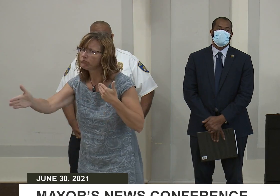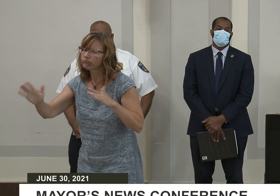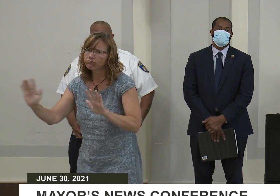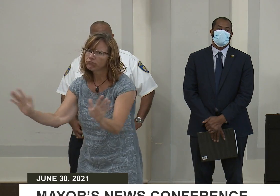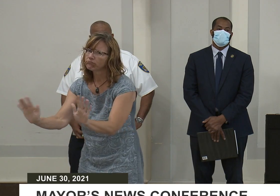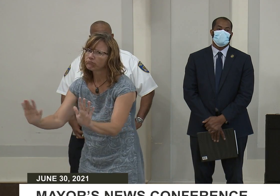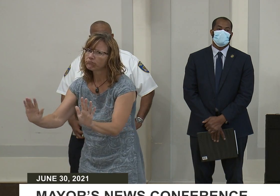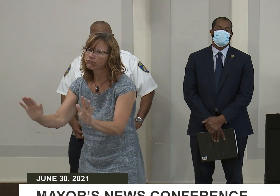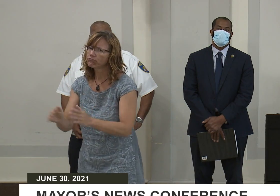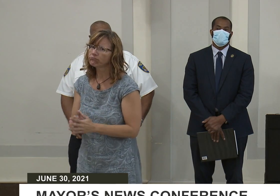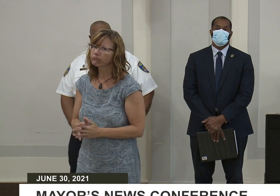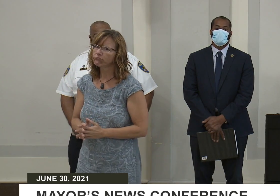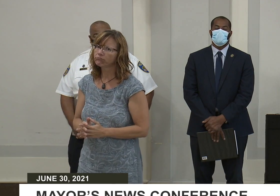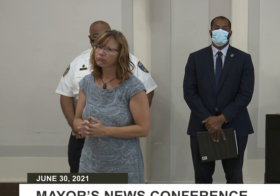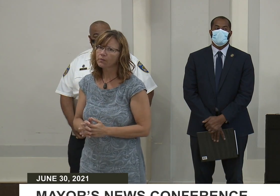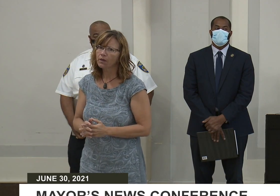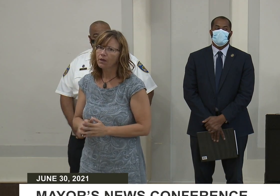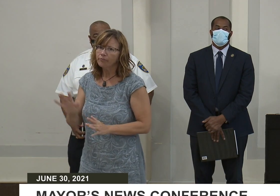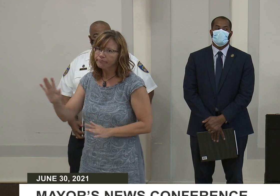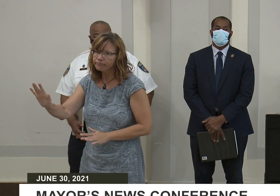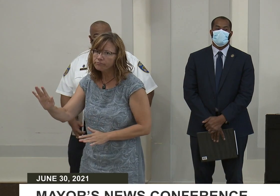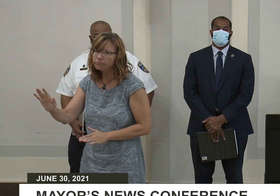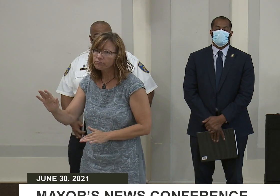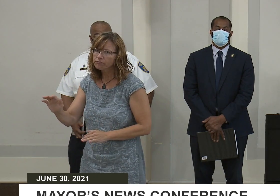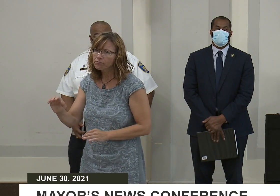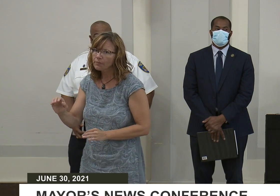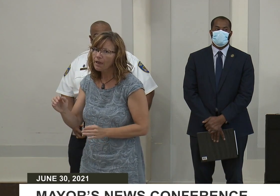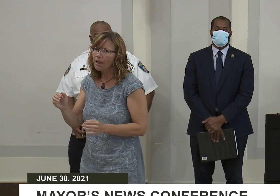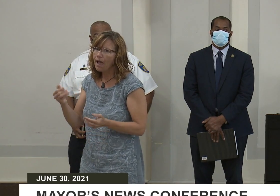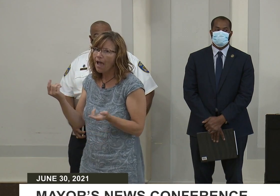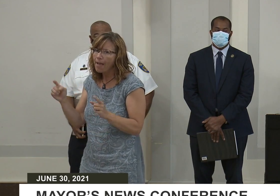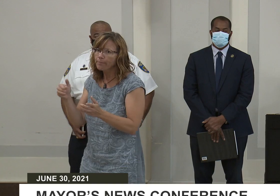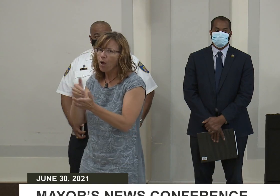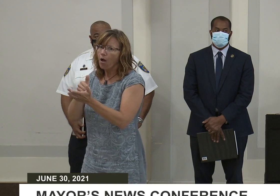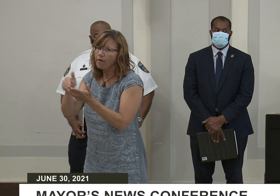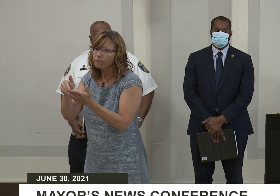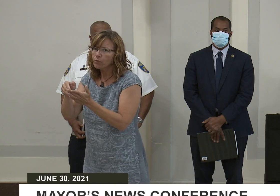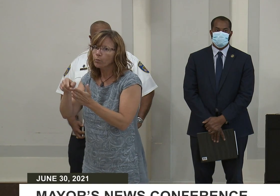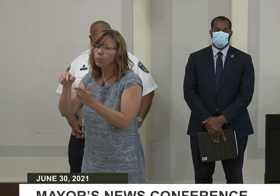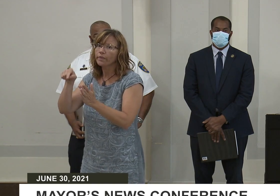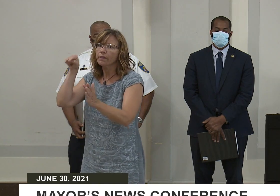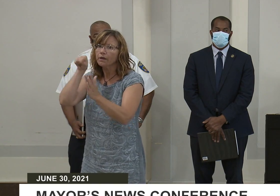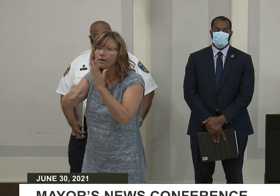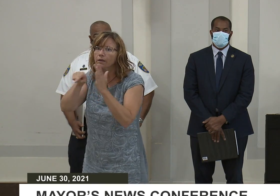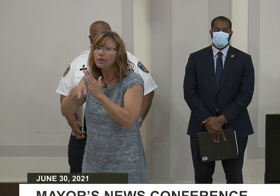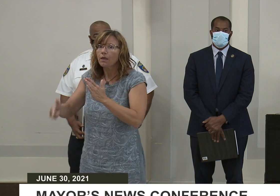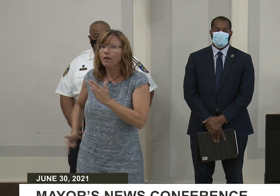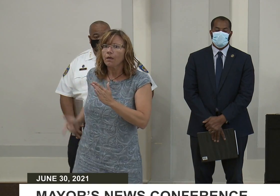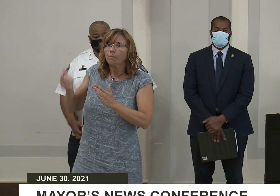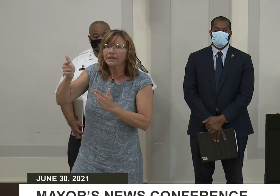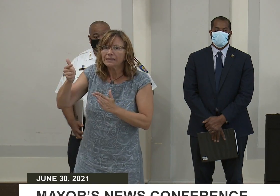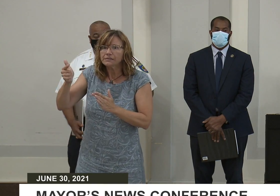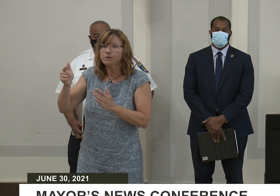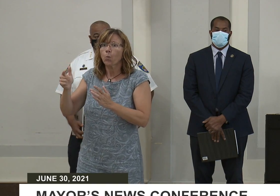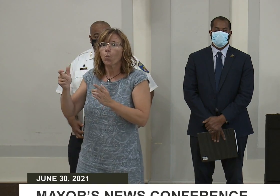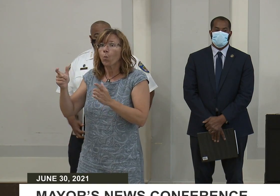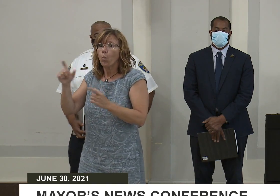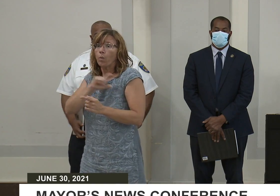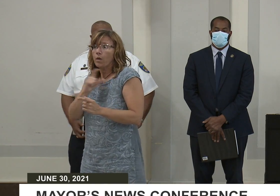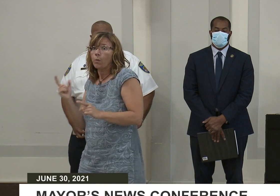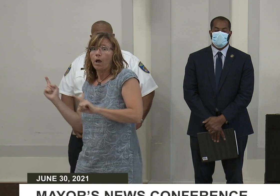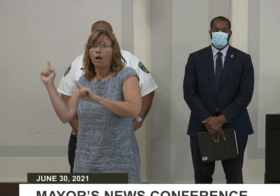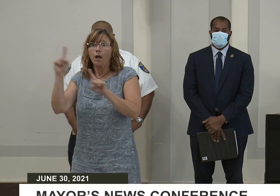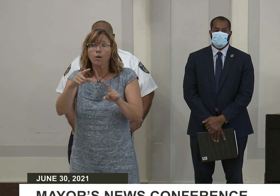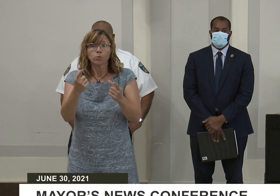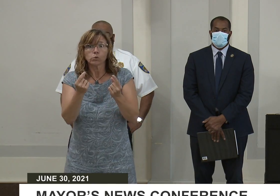on unfortunate incidents of homicides where police officers are walking individuals to their homes, not away from their homes when things like this